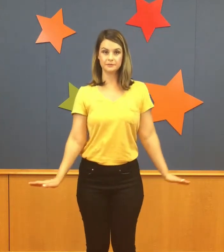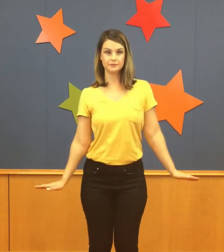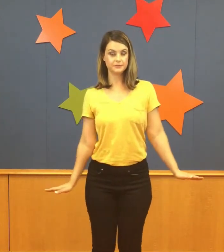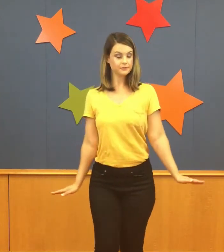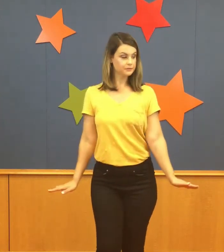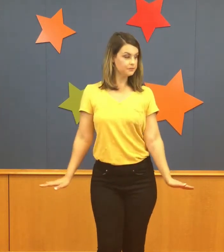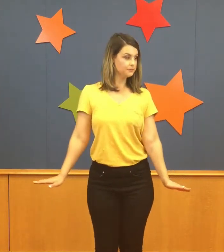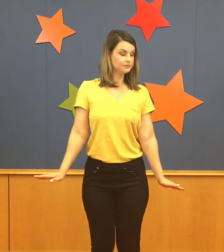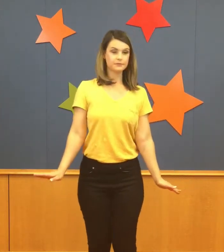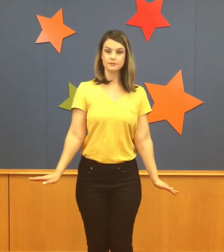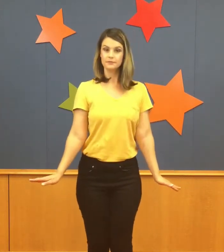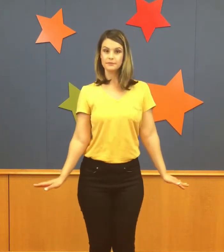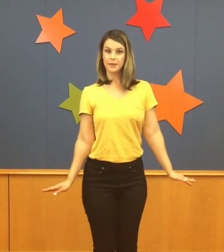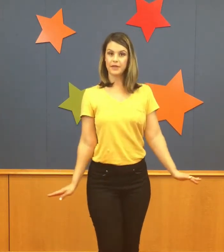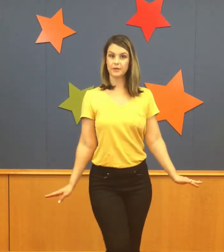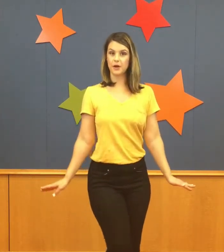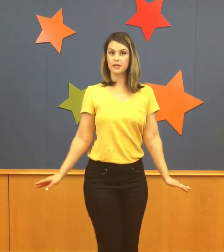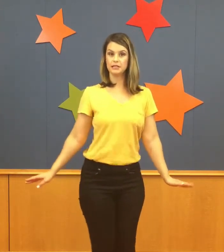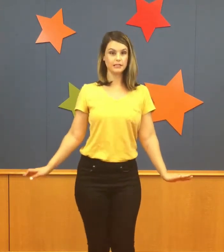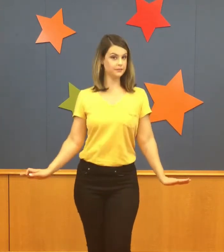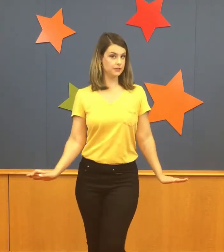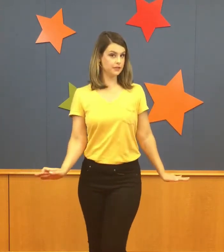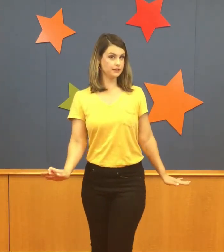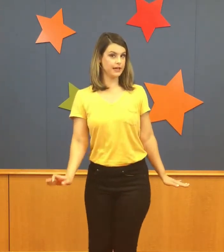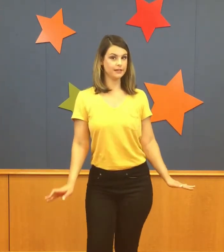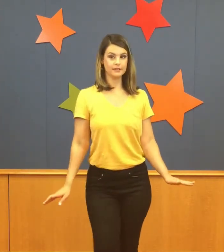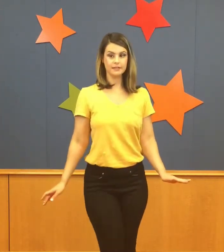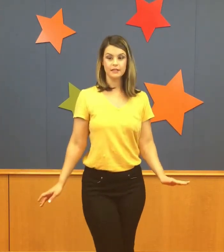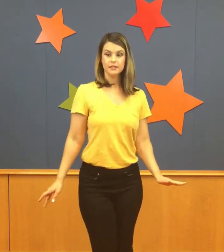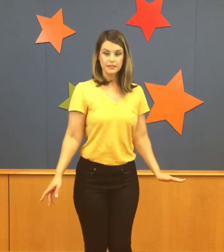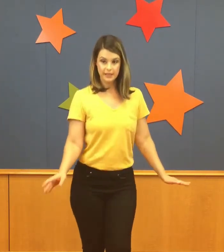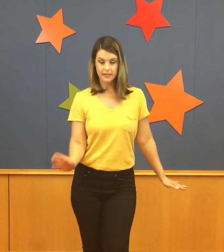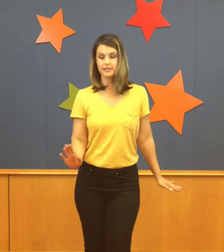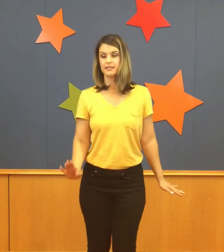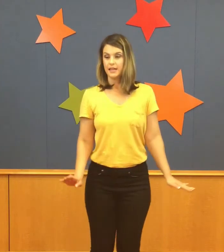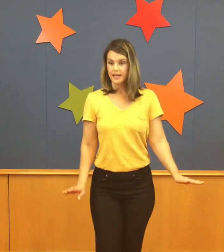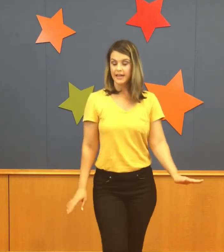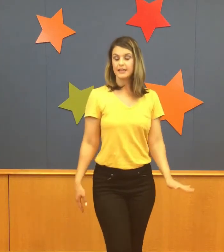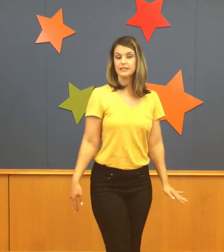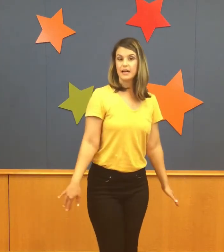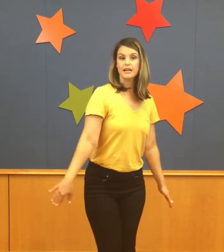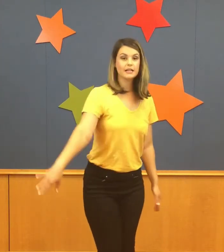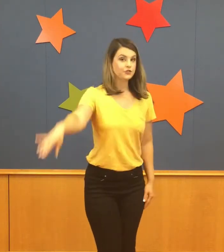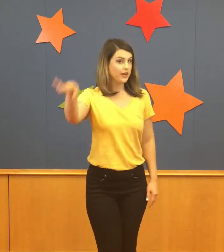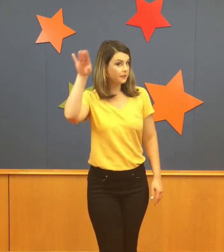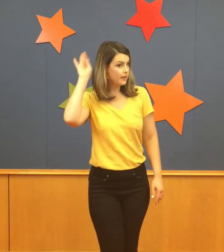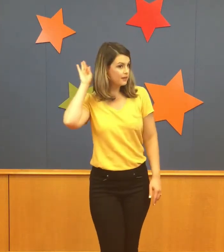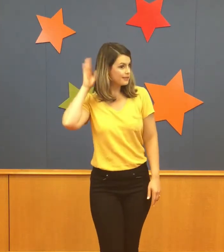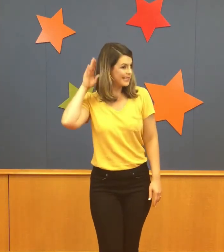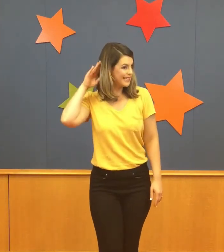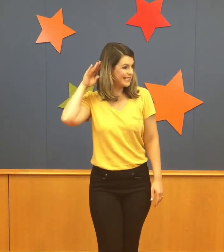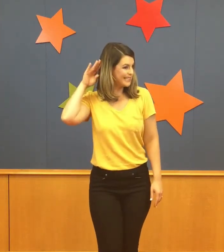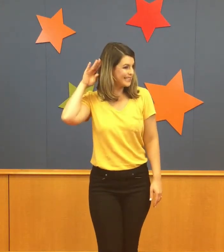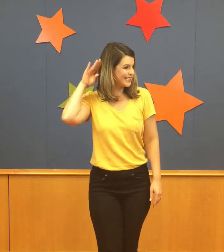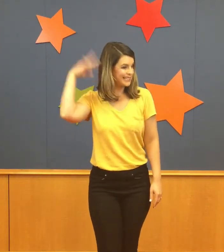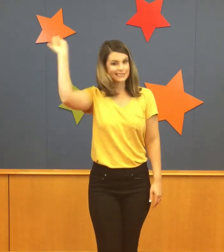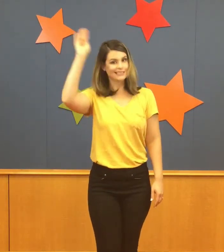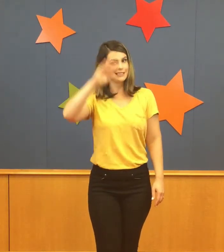okay. They make you walk a little different, don't they? Yes. And he tried them